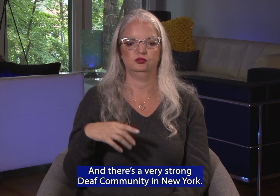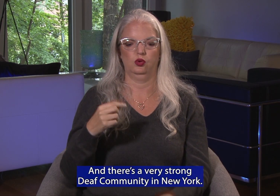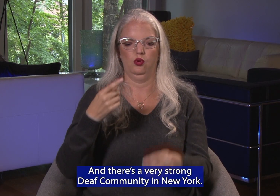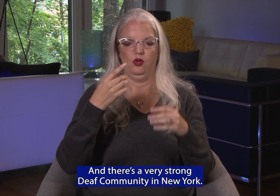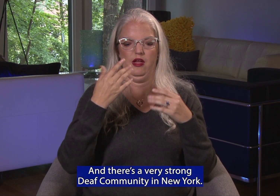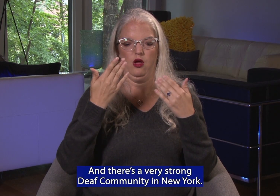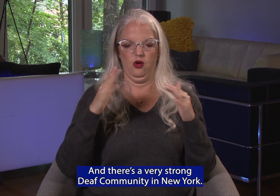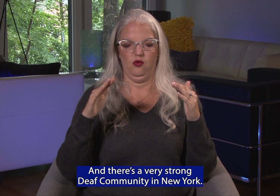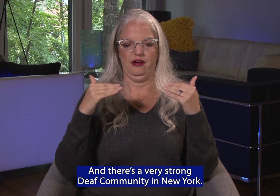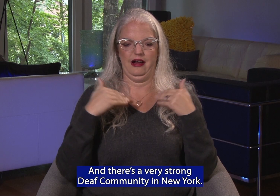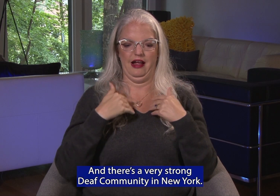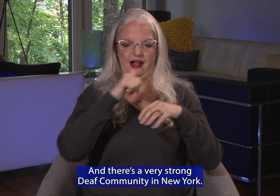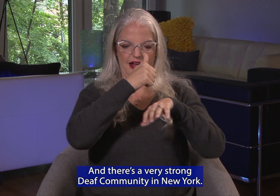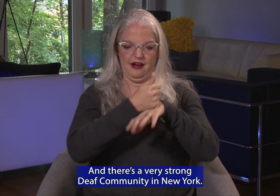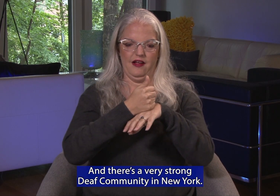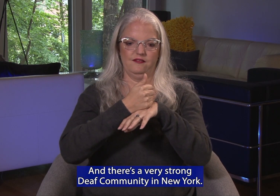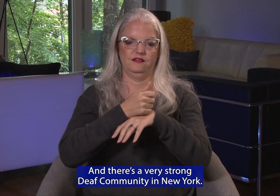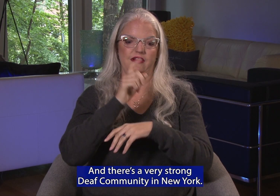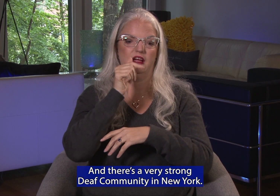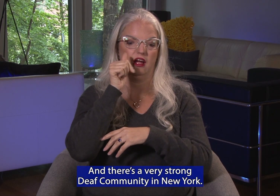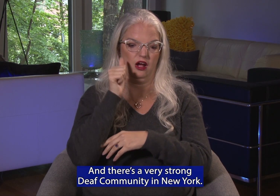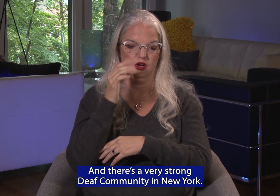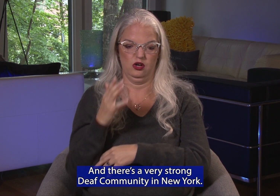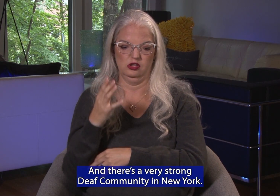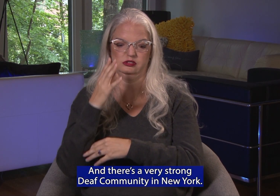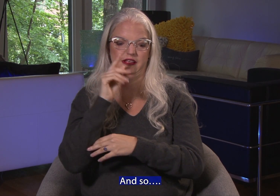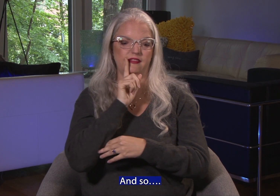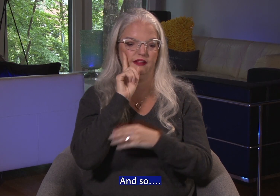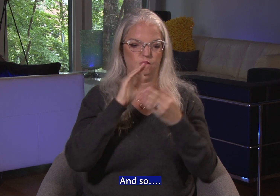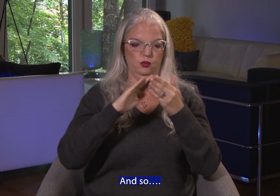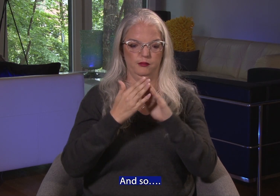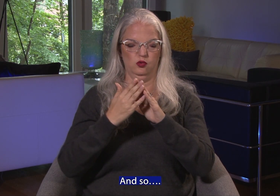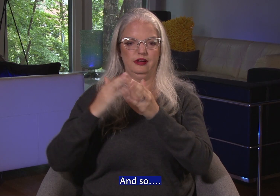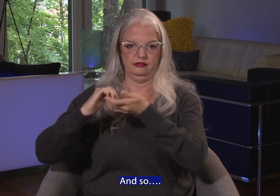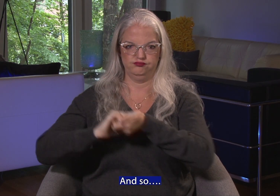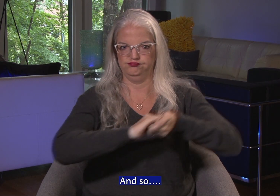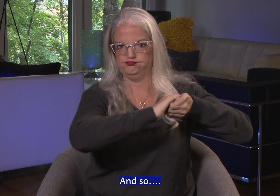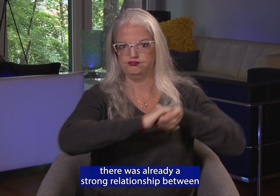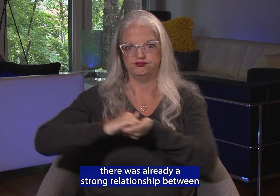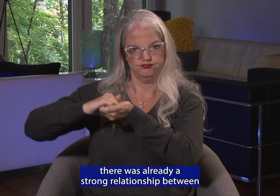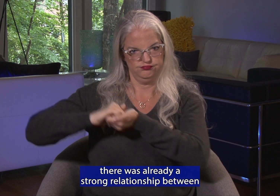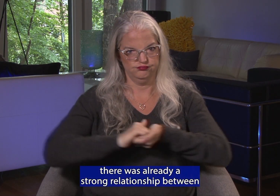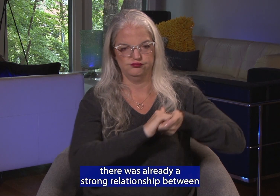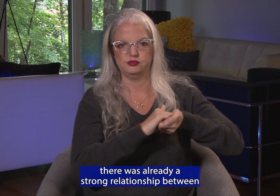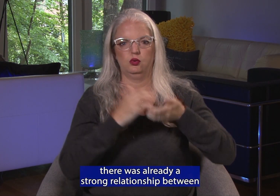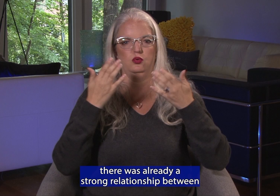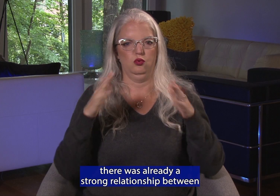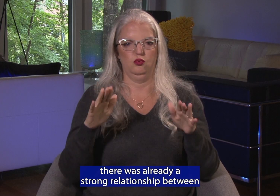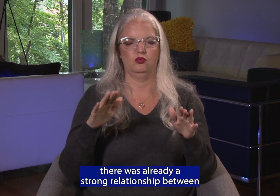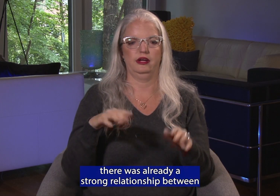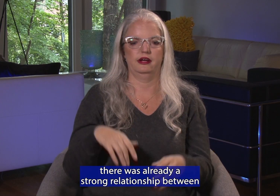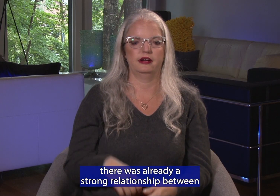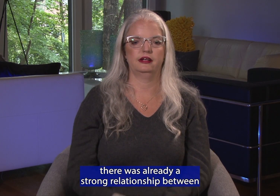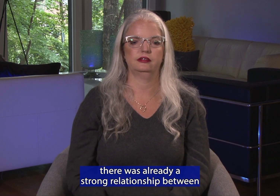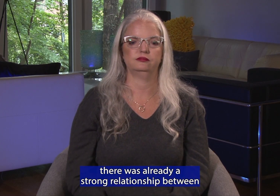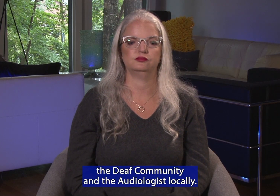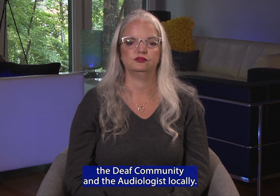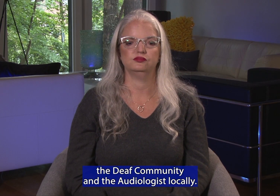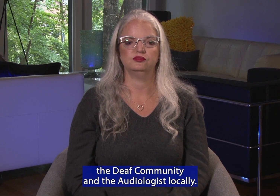And there's a very strong deaf community in New York. And so there was already a strong relationship between the deaf community